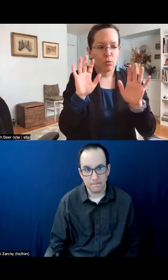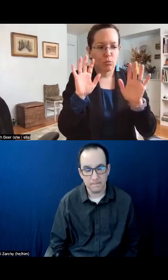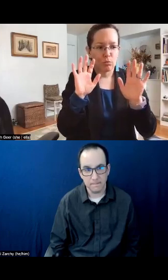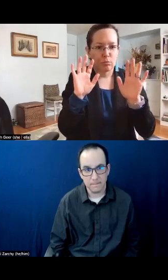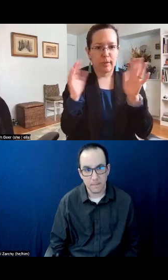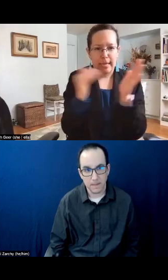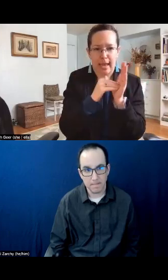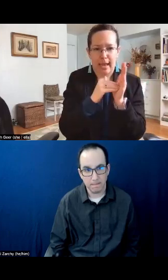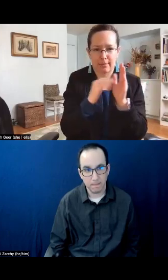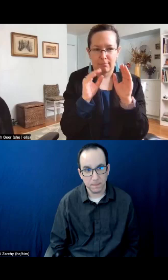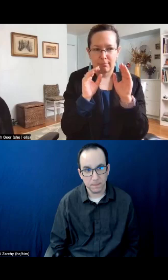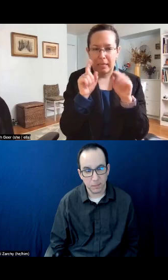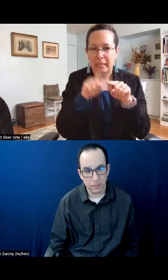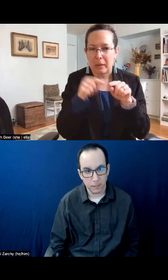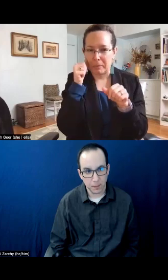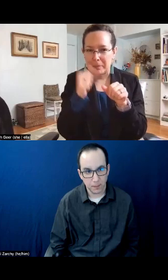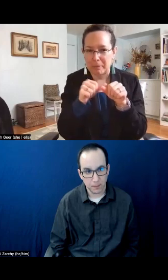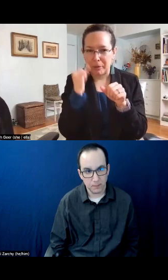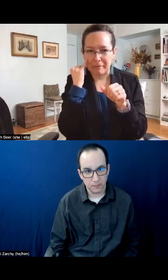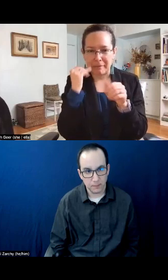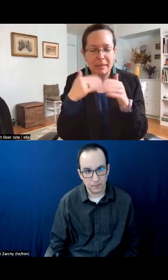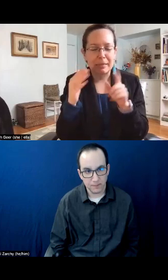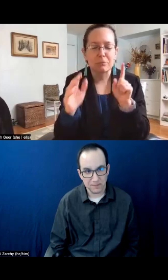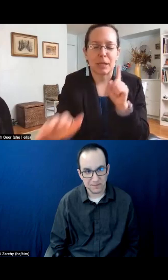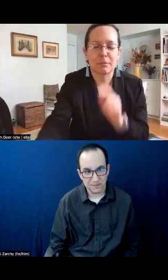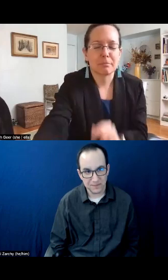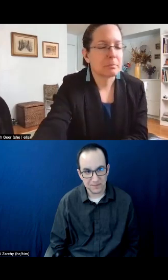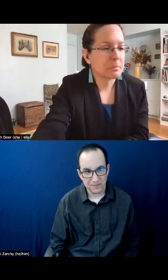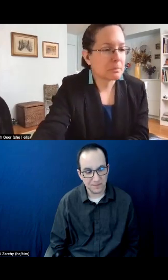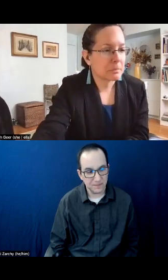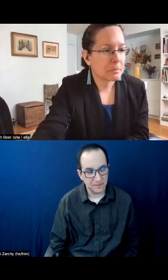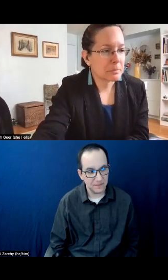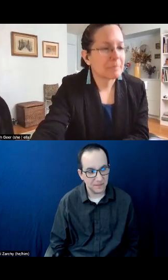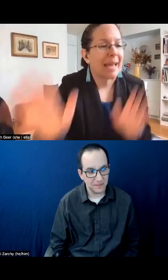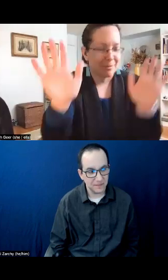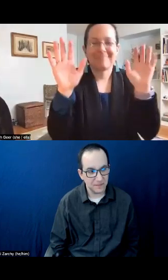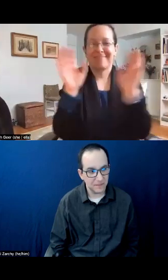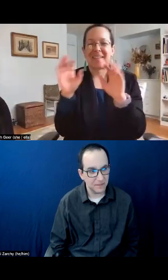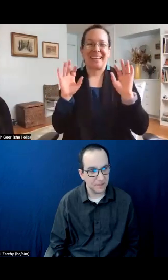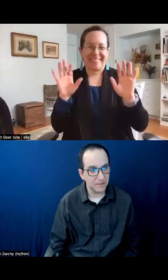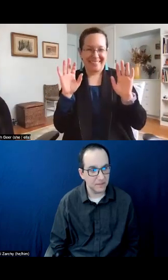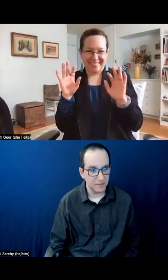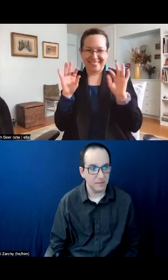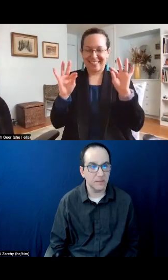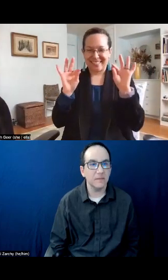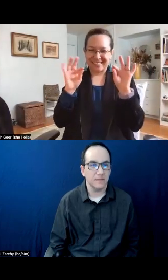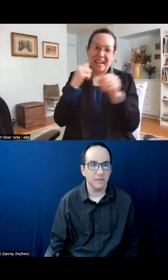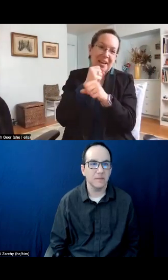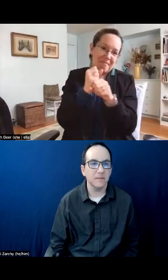beyond our proximal referent point that we can both share?